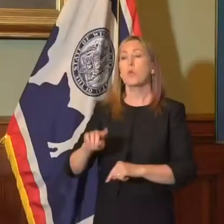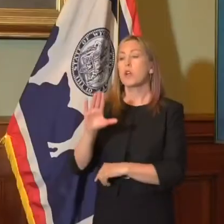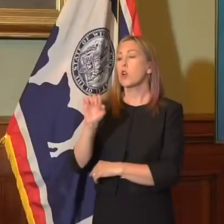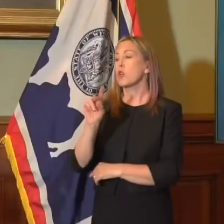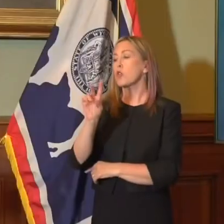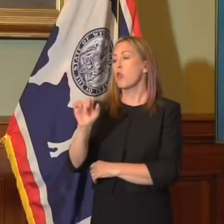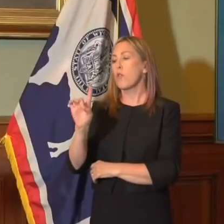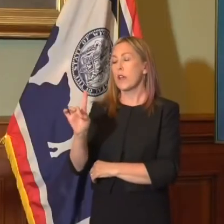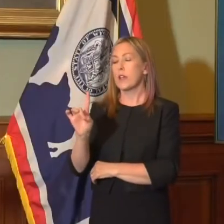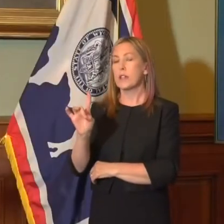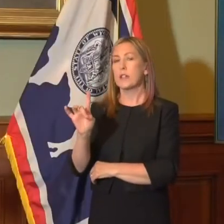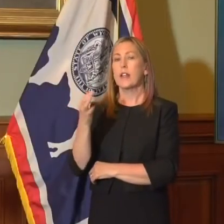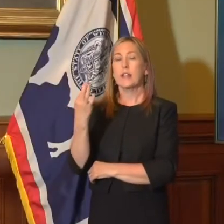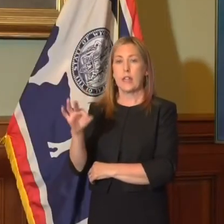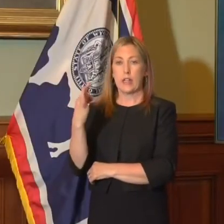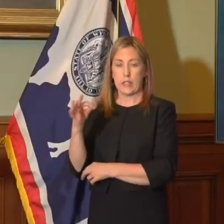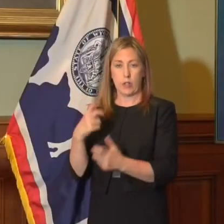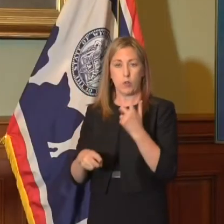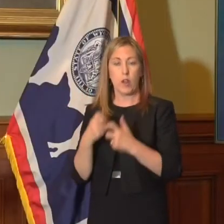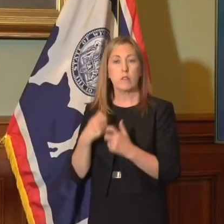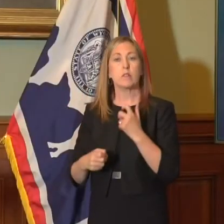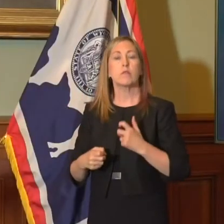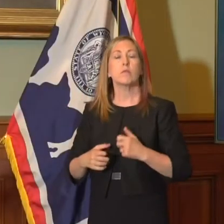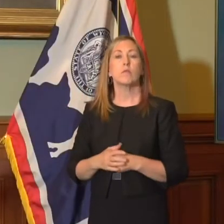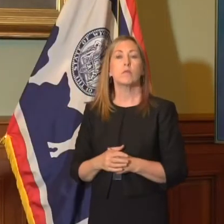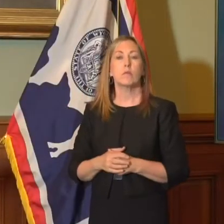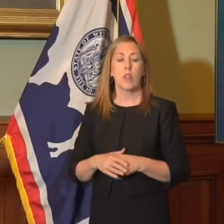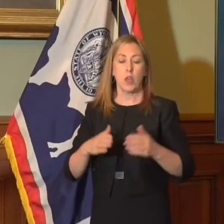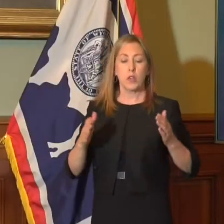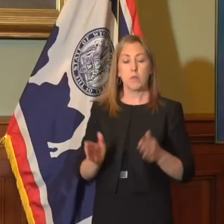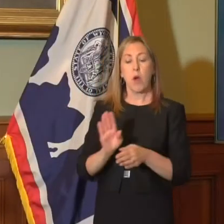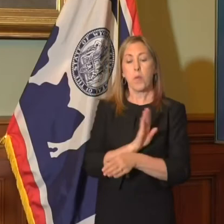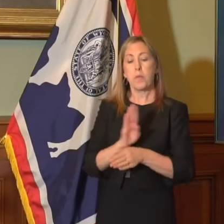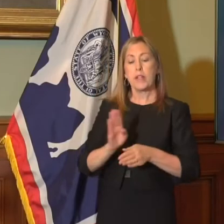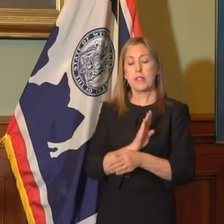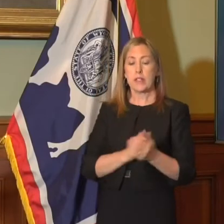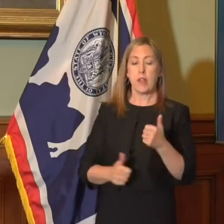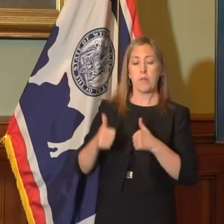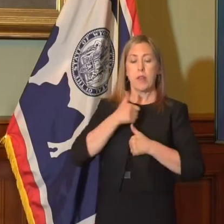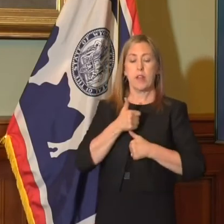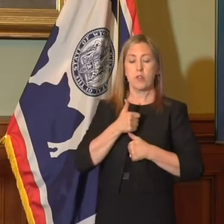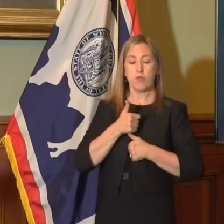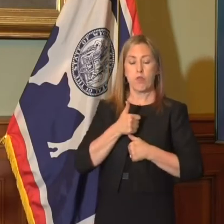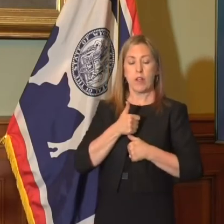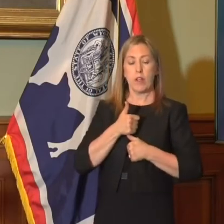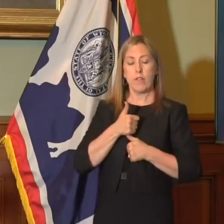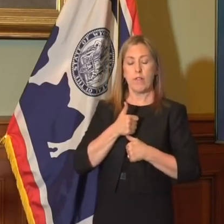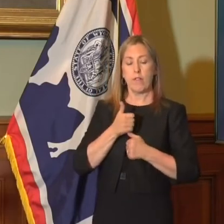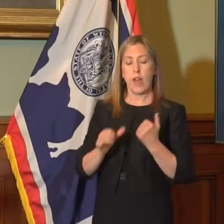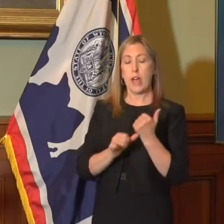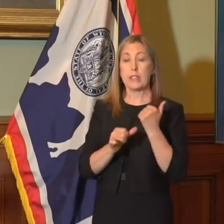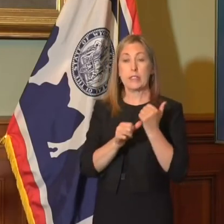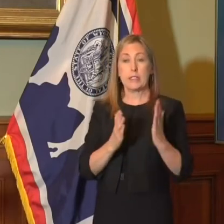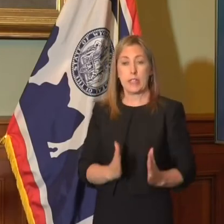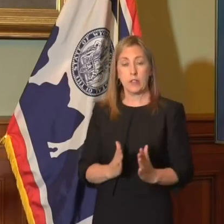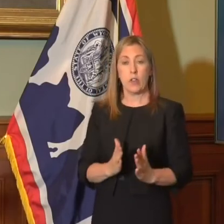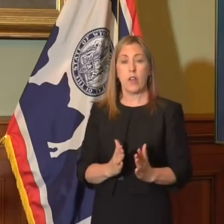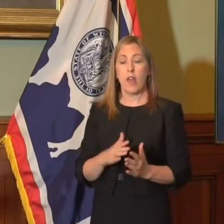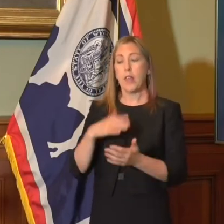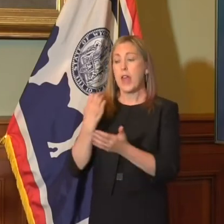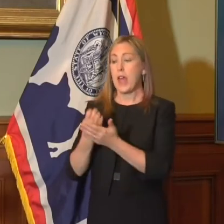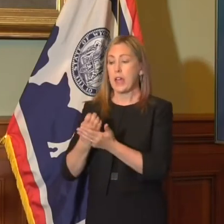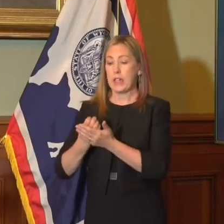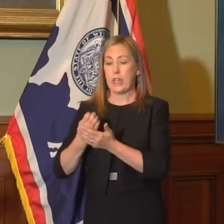COVID-19 crisis. Small Business Administrative Assistance, this economic injury